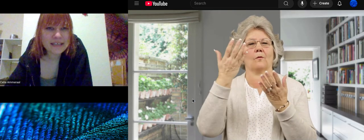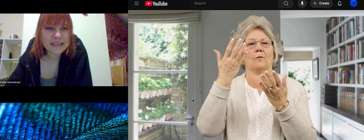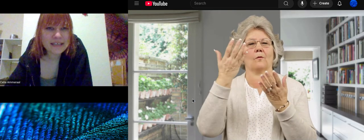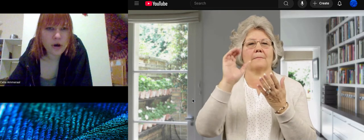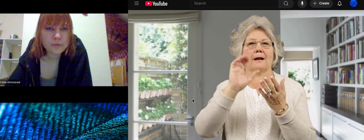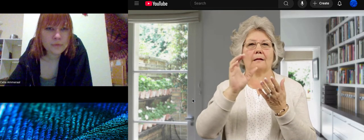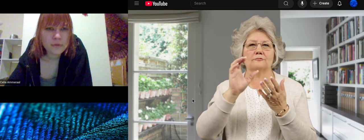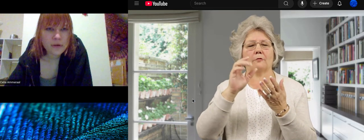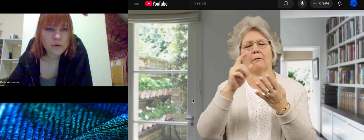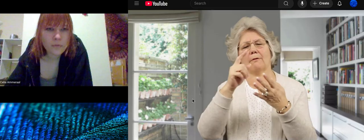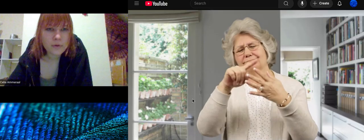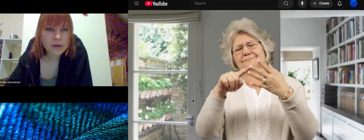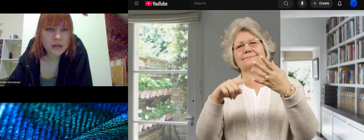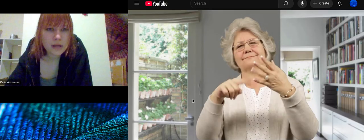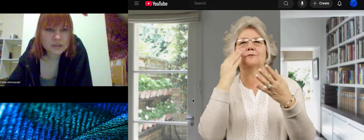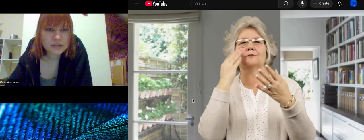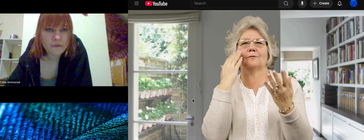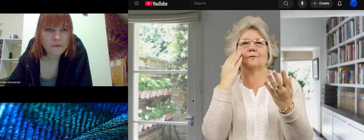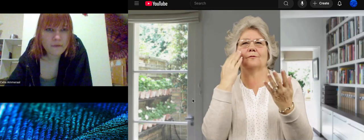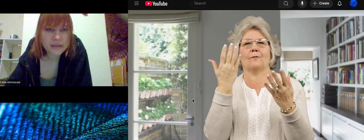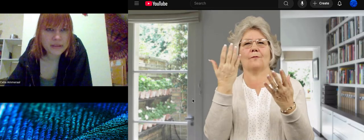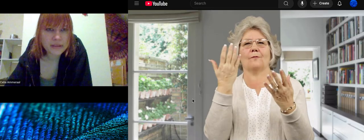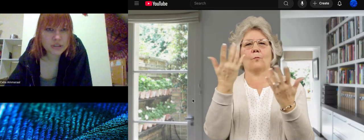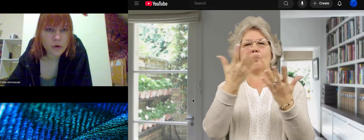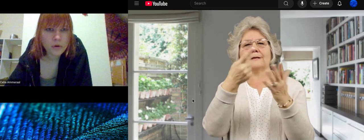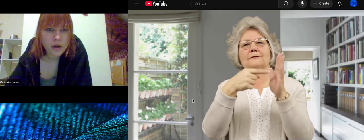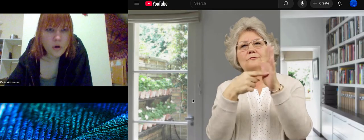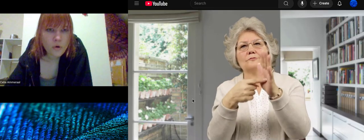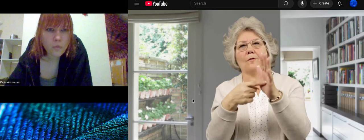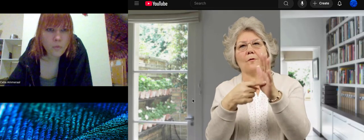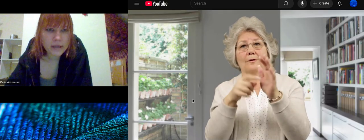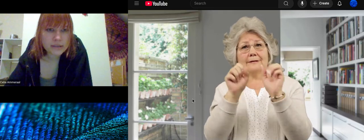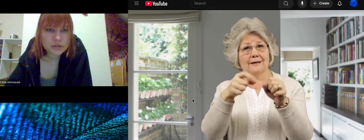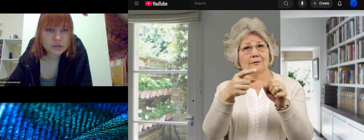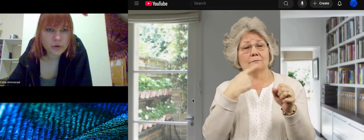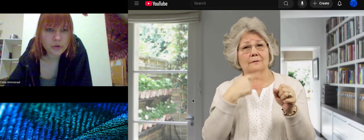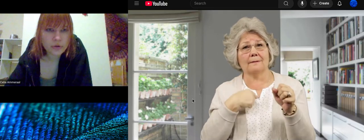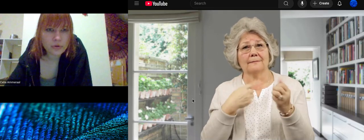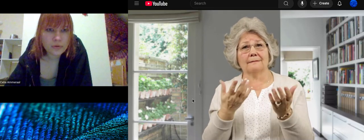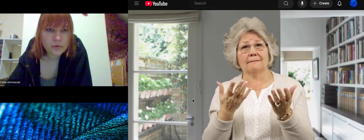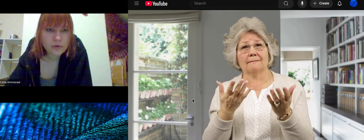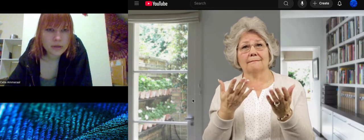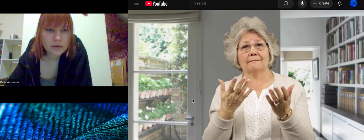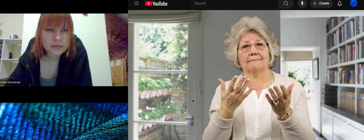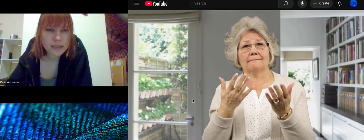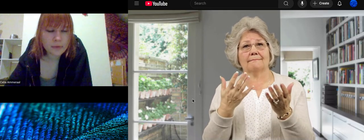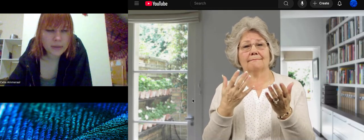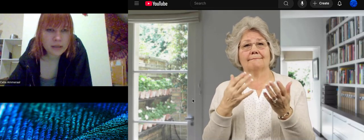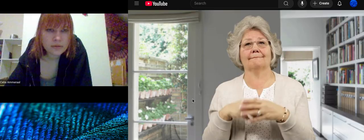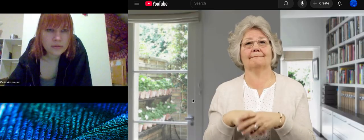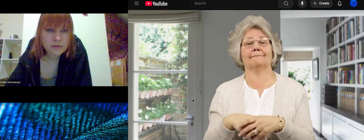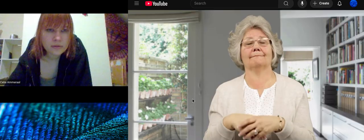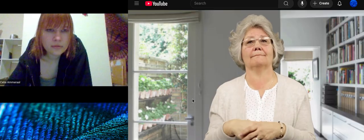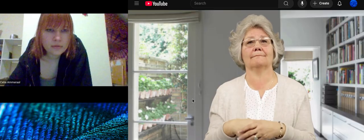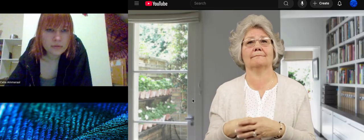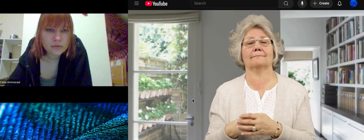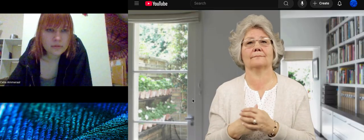I need no cholesterol. 4 things. No. What show you? Tell me.